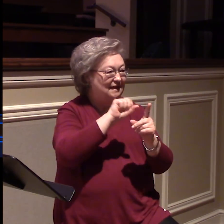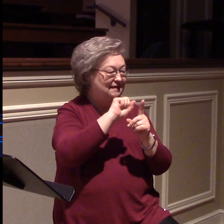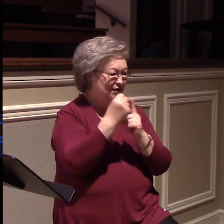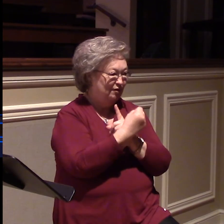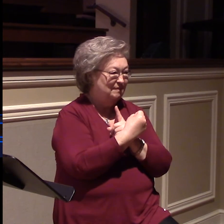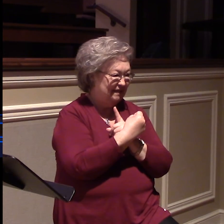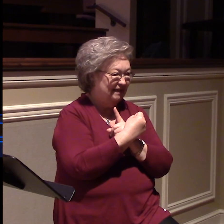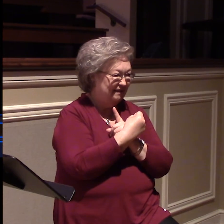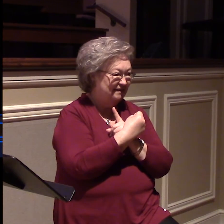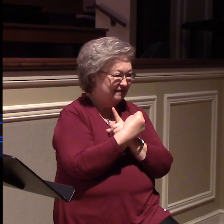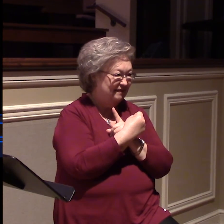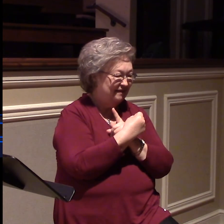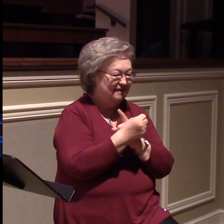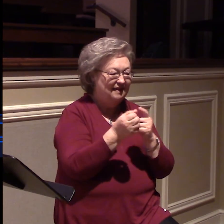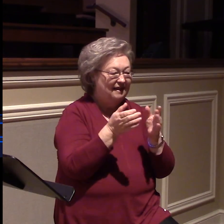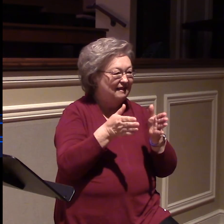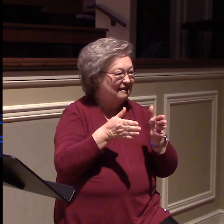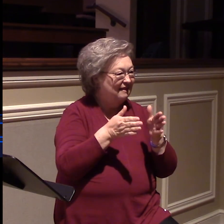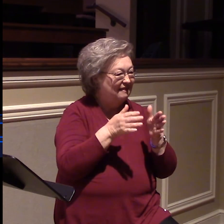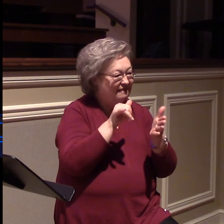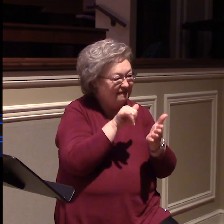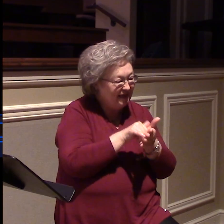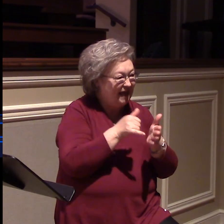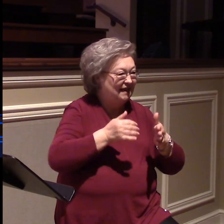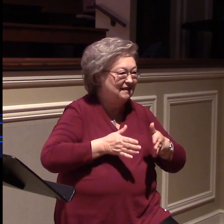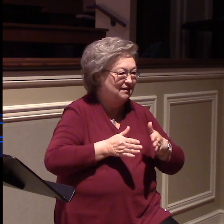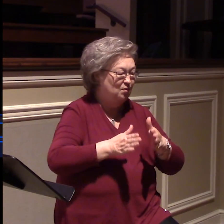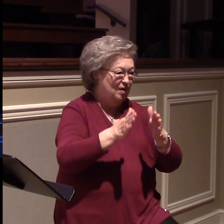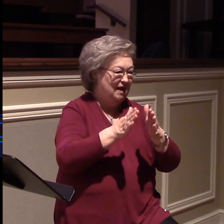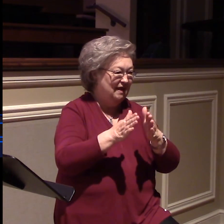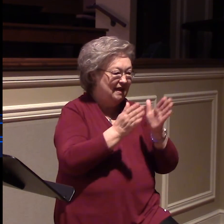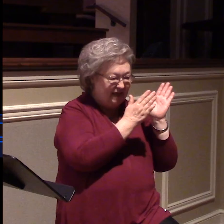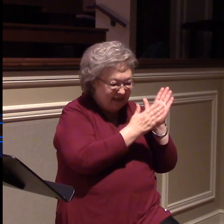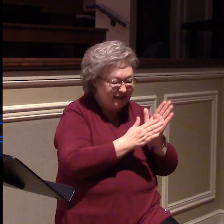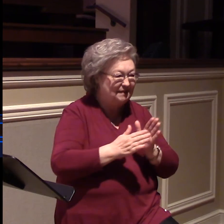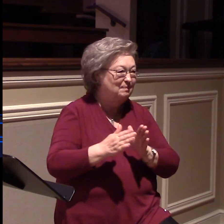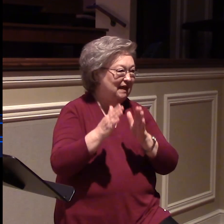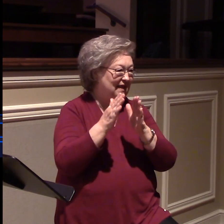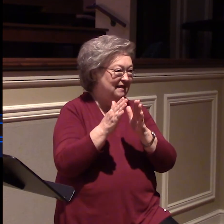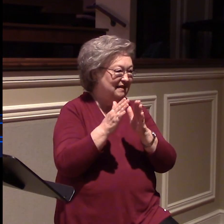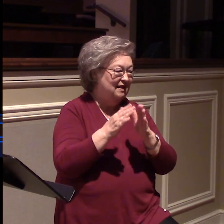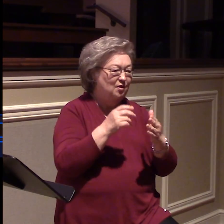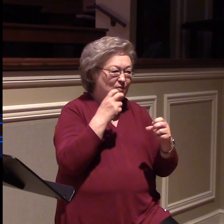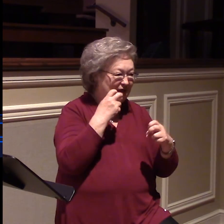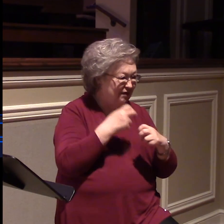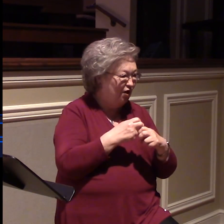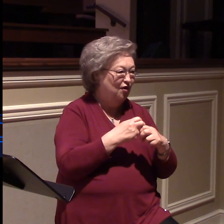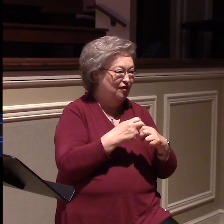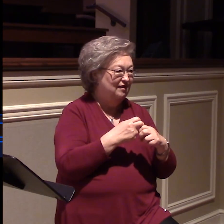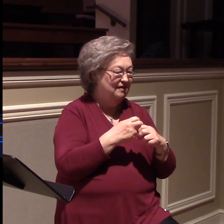it's designed. It's fueled by sacrifice. It's fueled by the gospel. And again, even though we messed it all